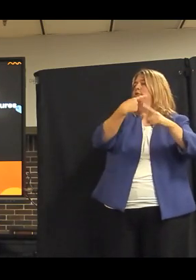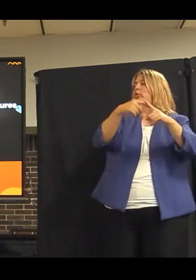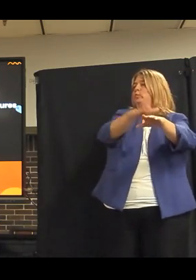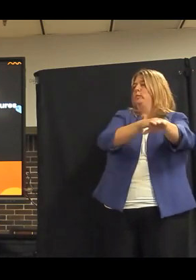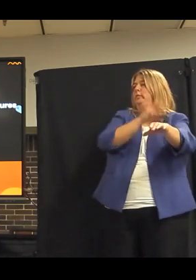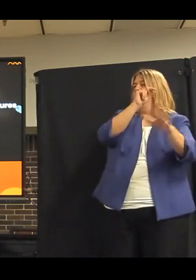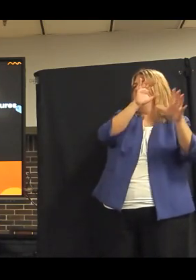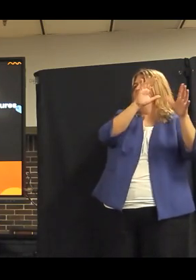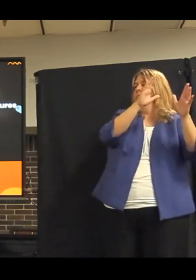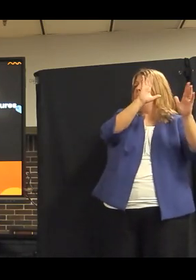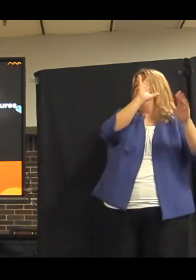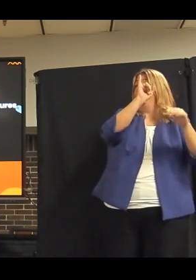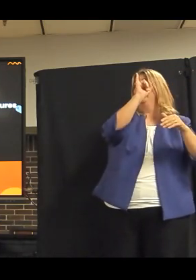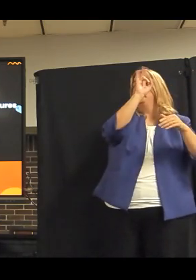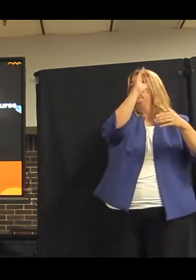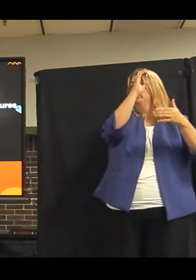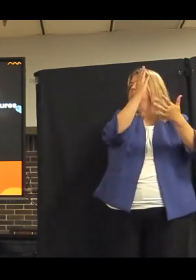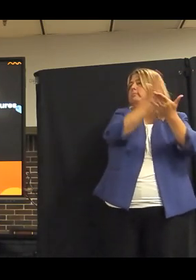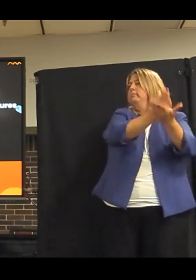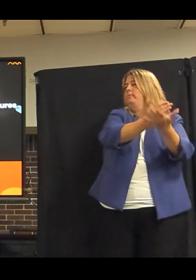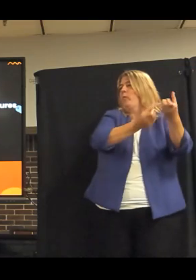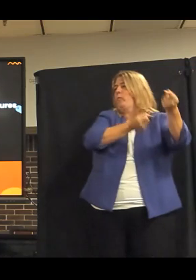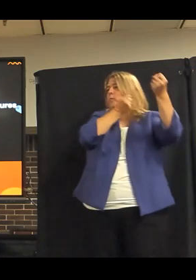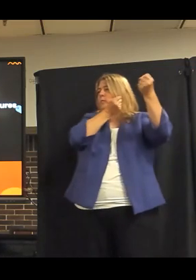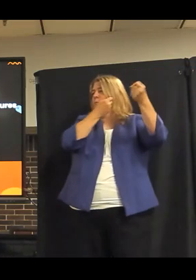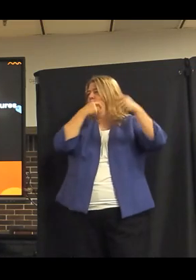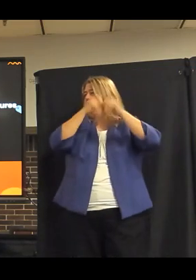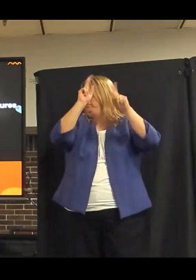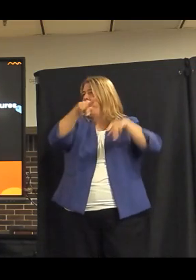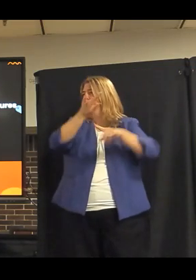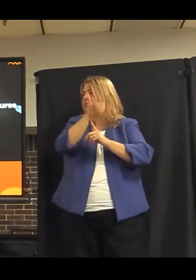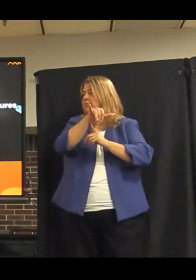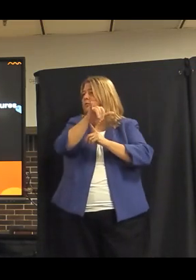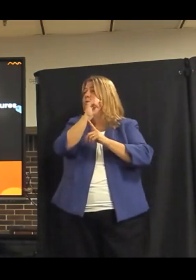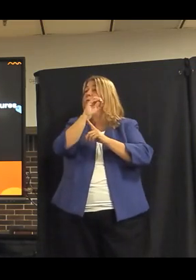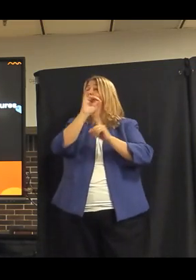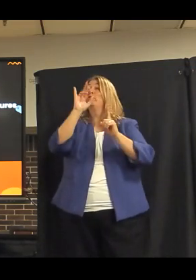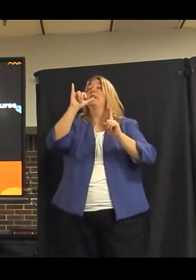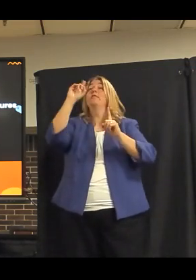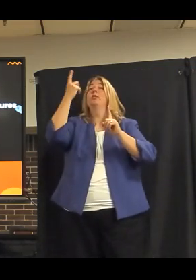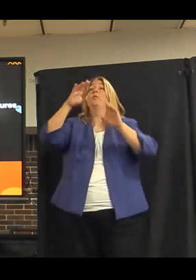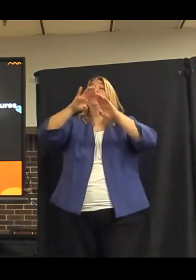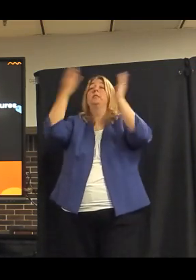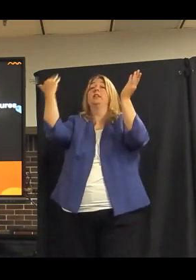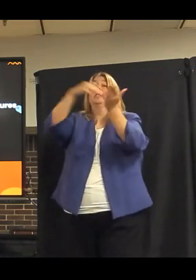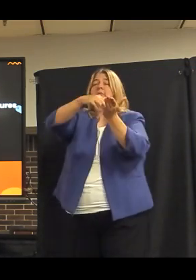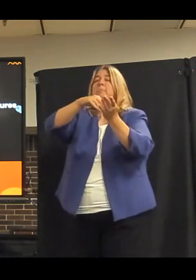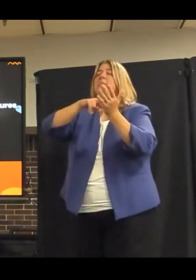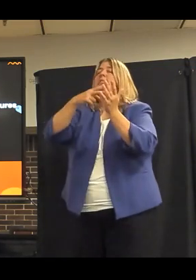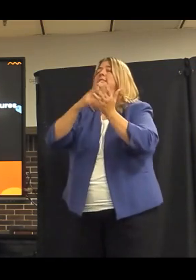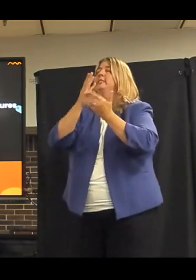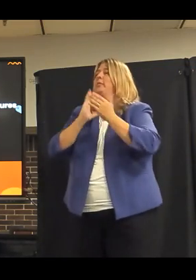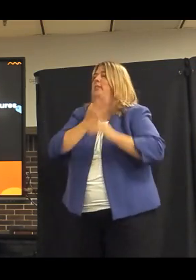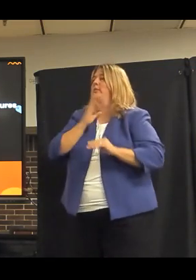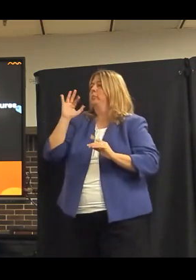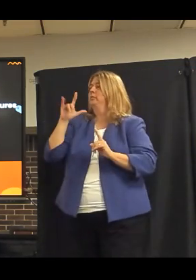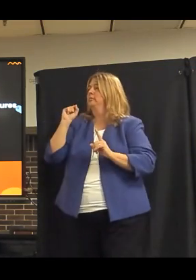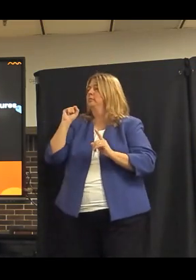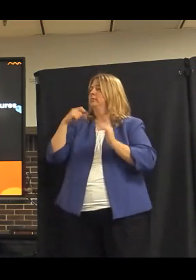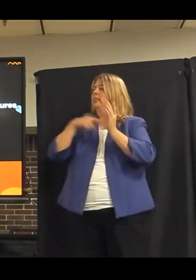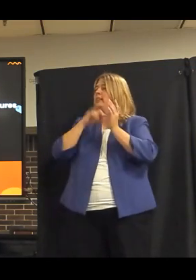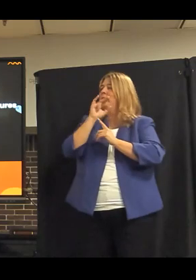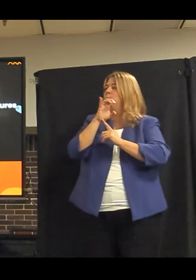state business office and operations do tend to slow considerably, and then they halt until the new